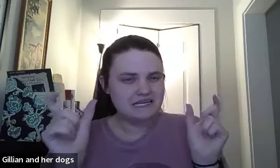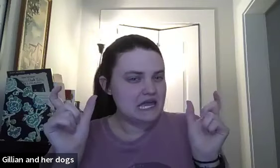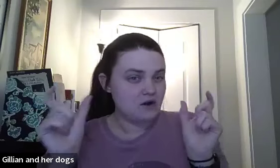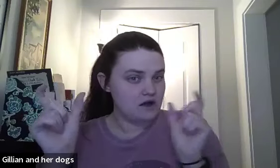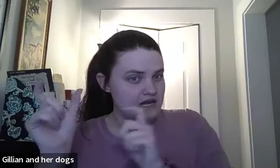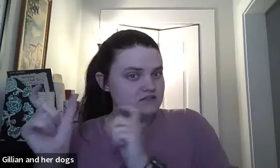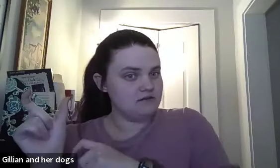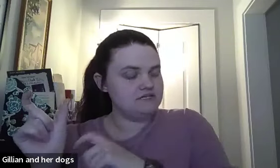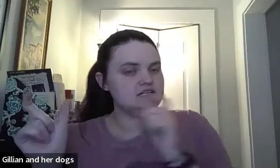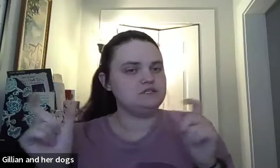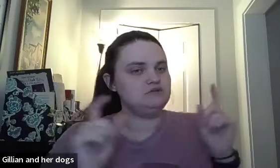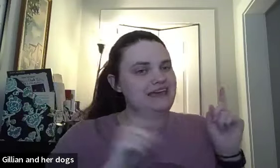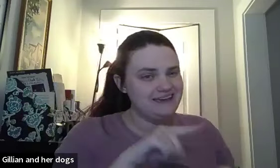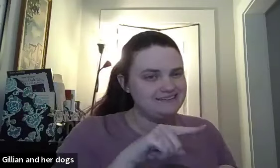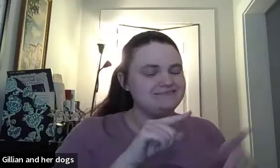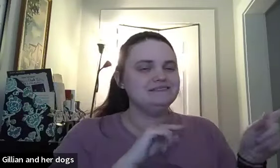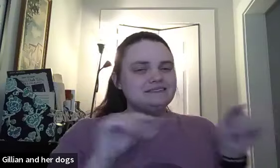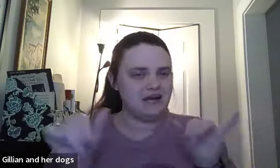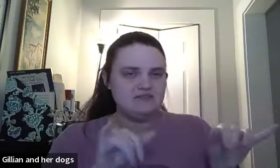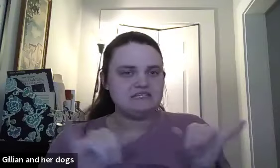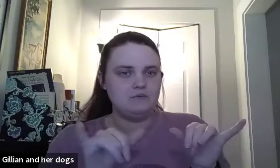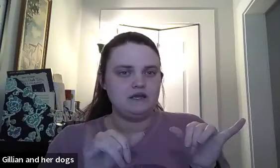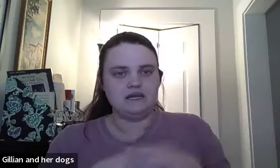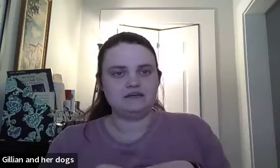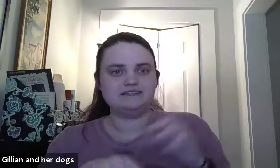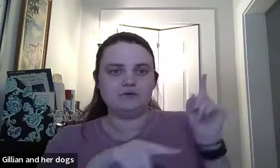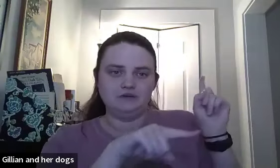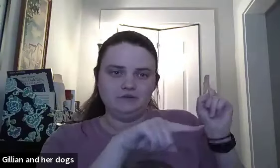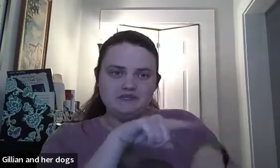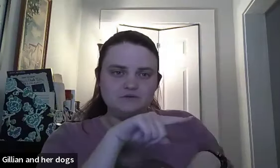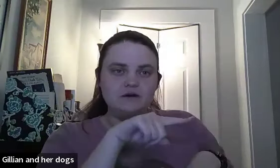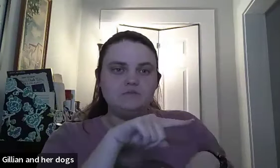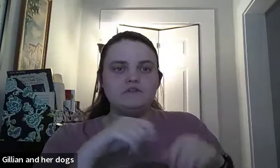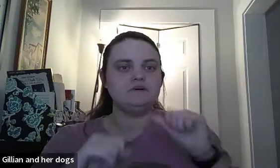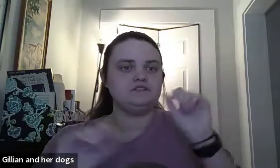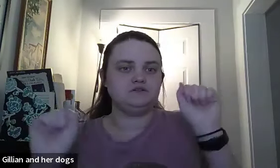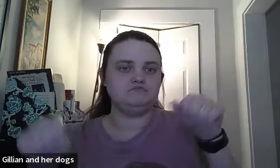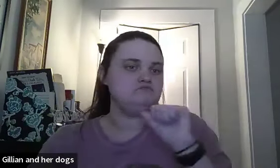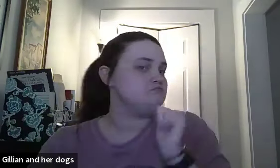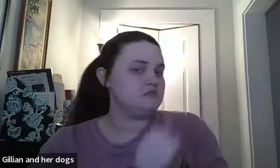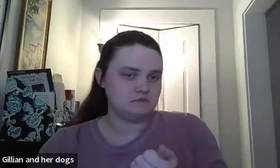say cannot as often as we do can't, kind of the same way in ASL. We do this one more than we do this